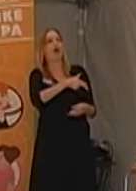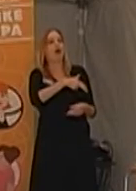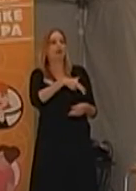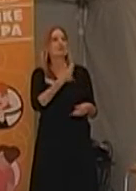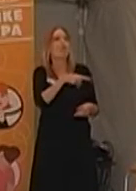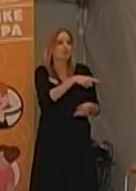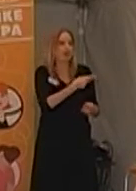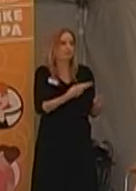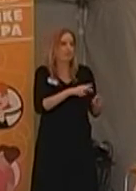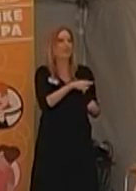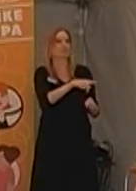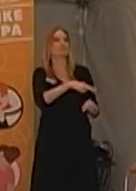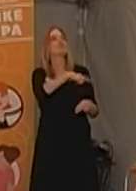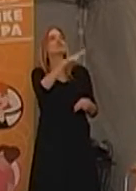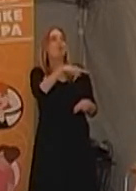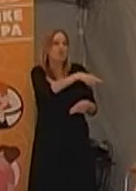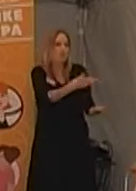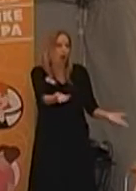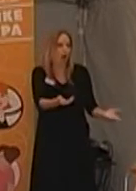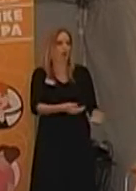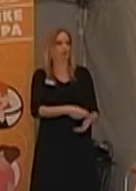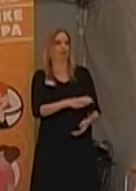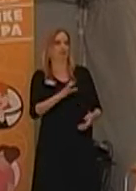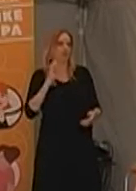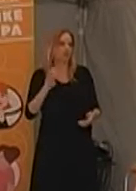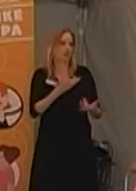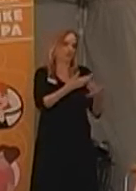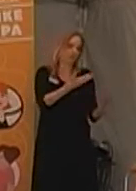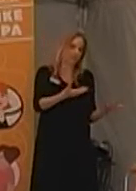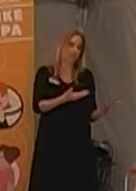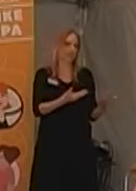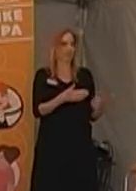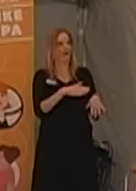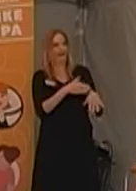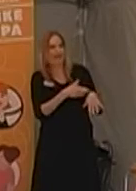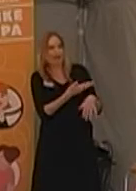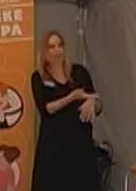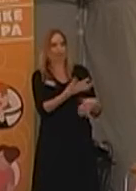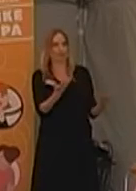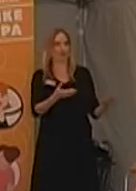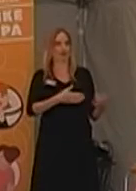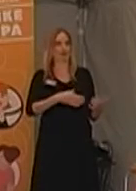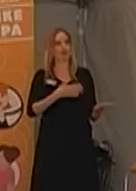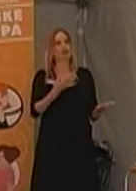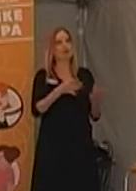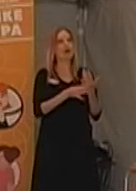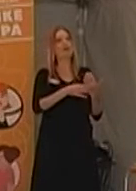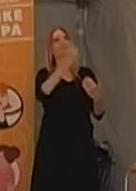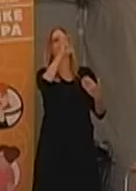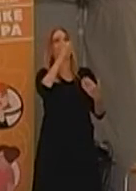they're Norwegians. They're rich and oil. They're Norwegians and they drink oil for breakfast.